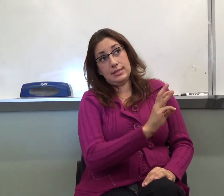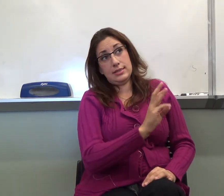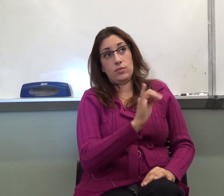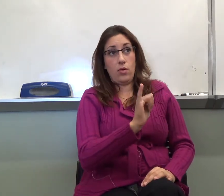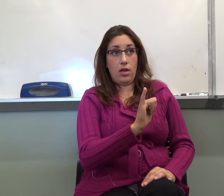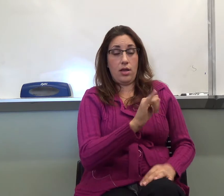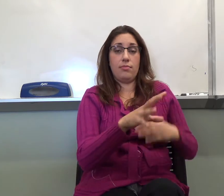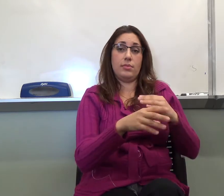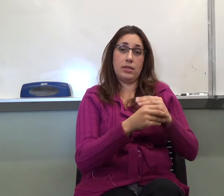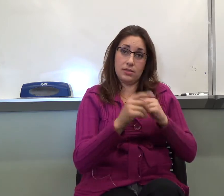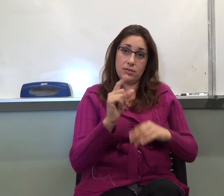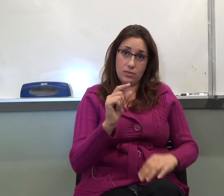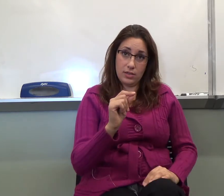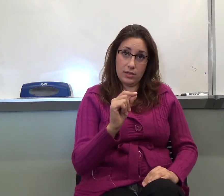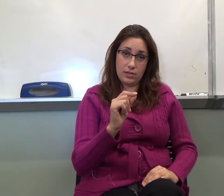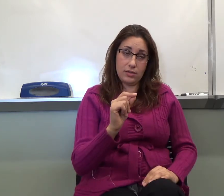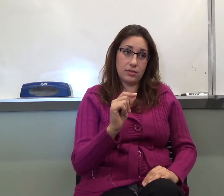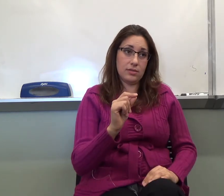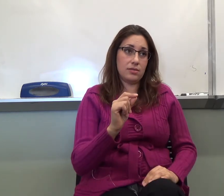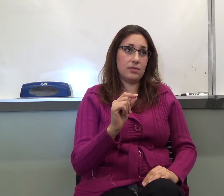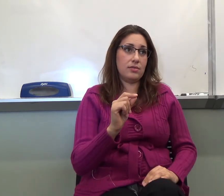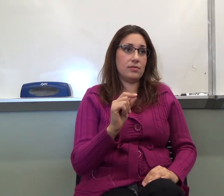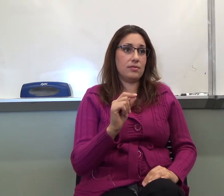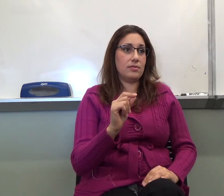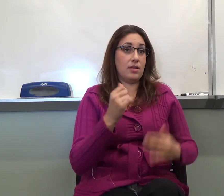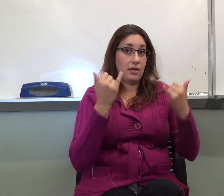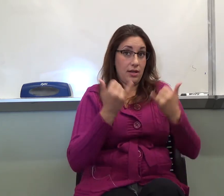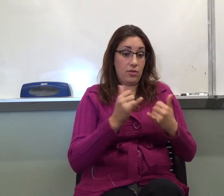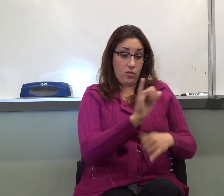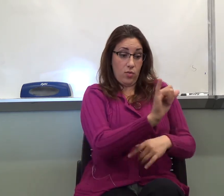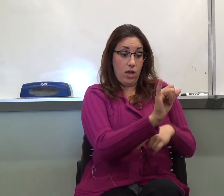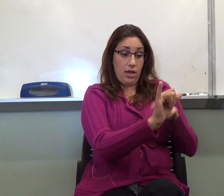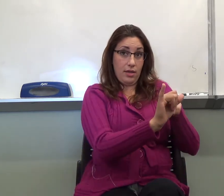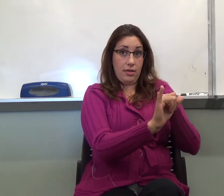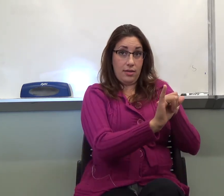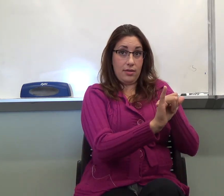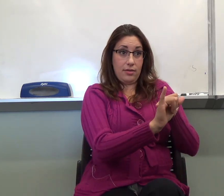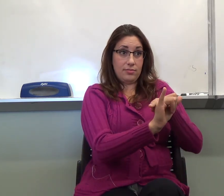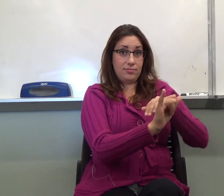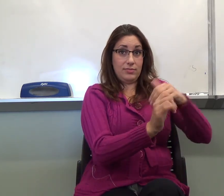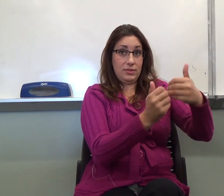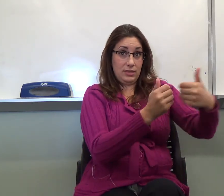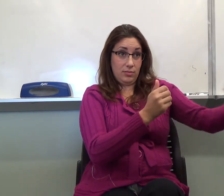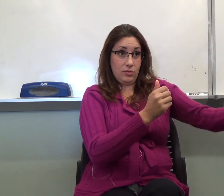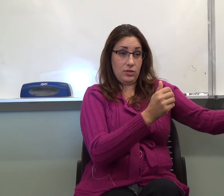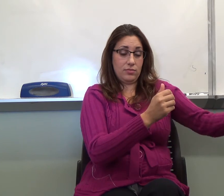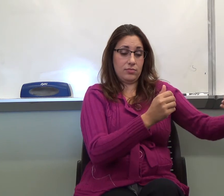20. And now to isolate that term, I'll subtract 20.